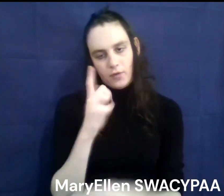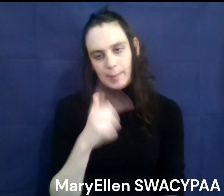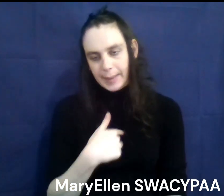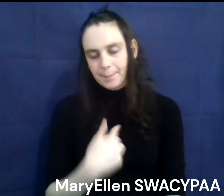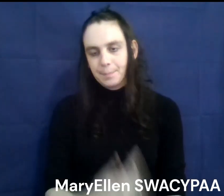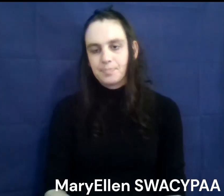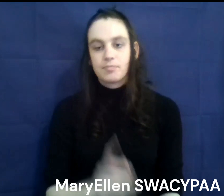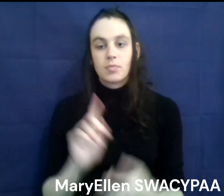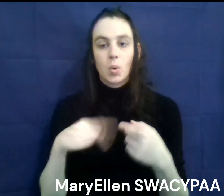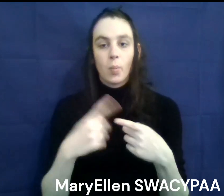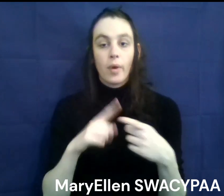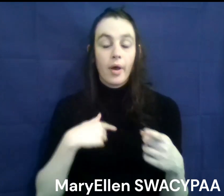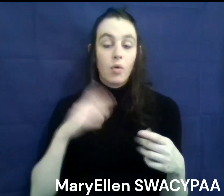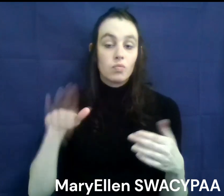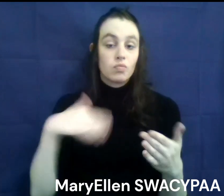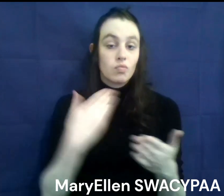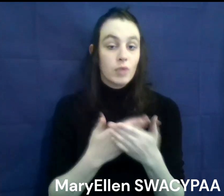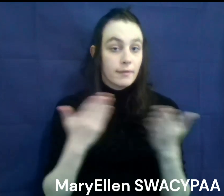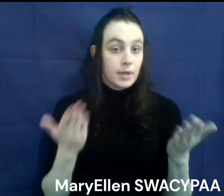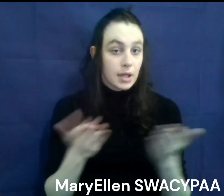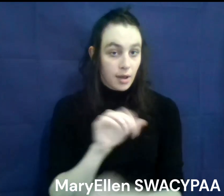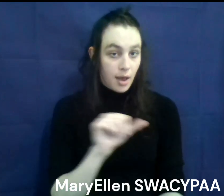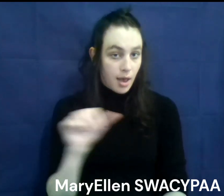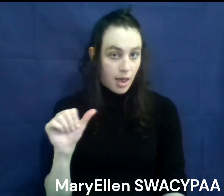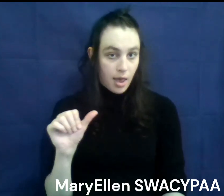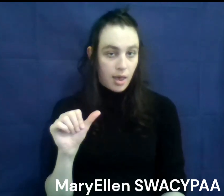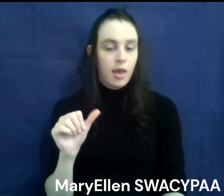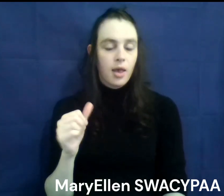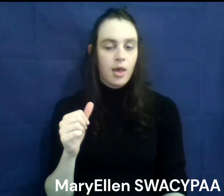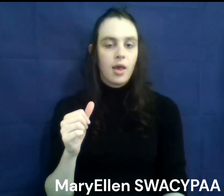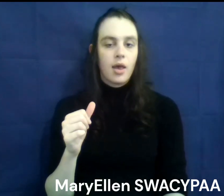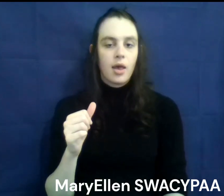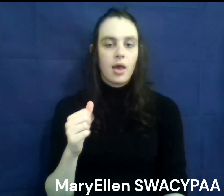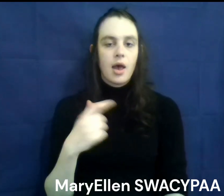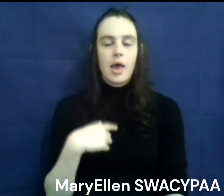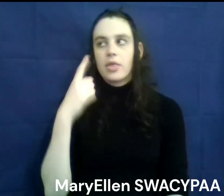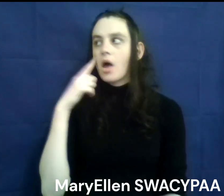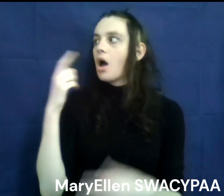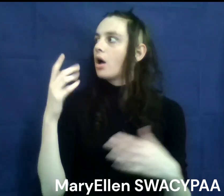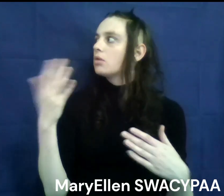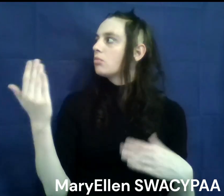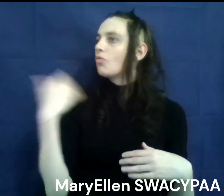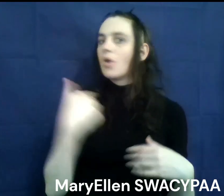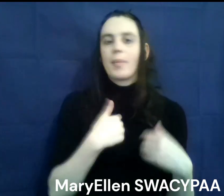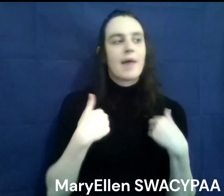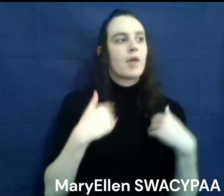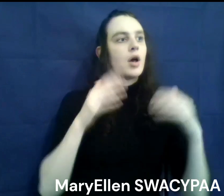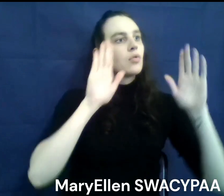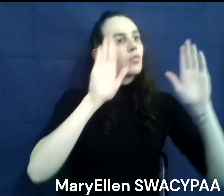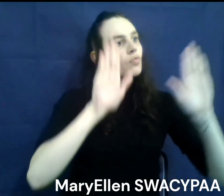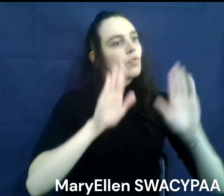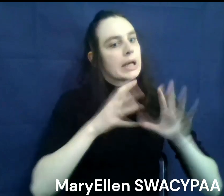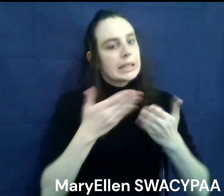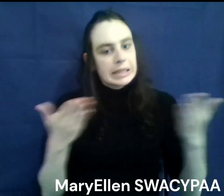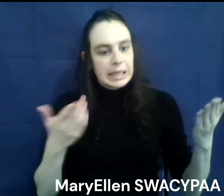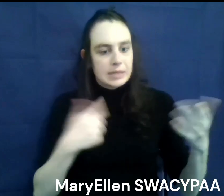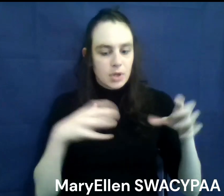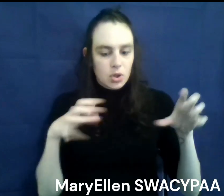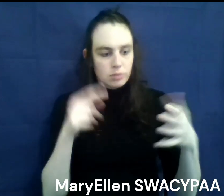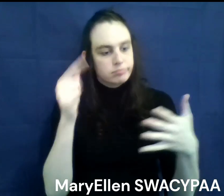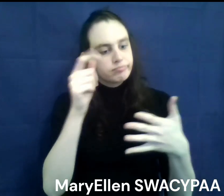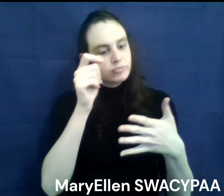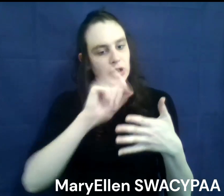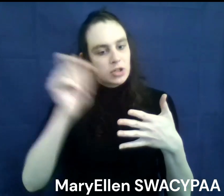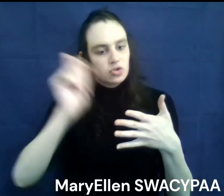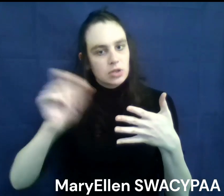here, my best thinking with all of my pretty things, like I'd done all these great jobs and I have a college degree and all of that, my